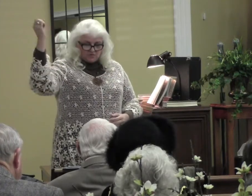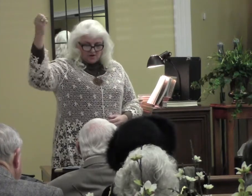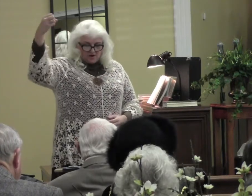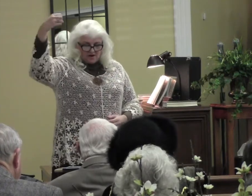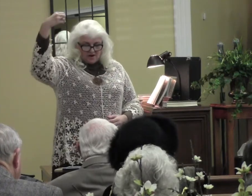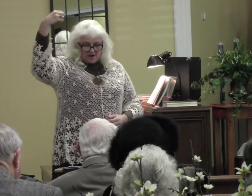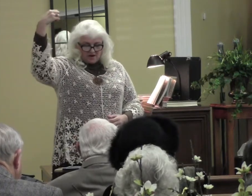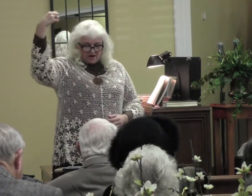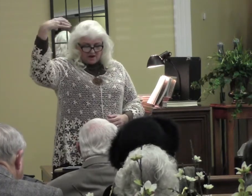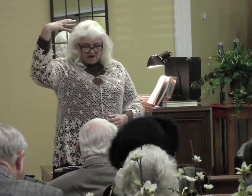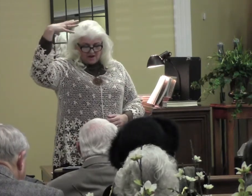grace.